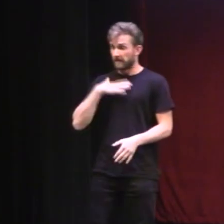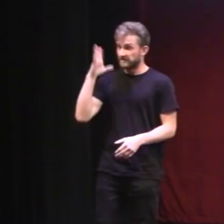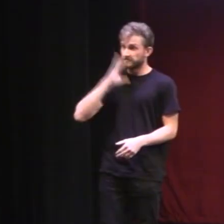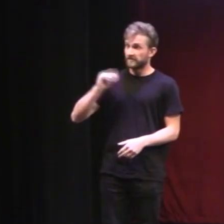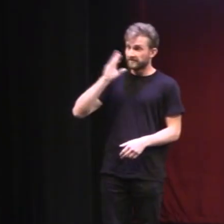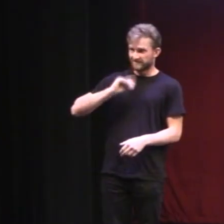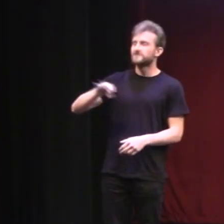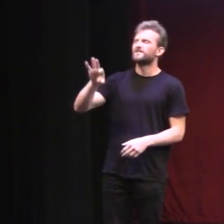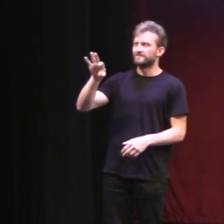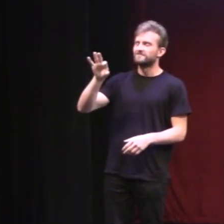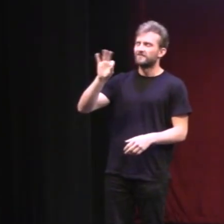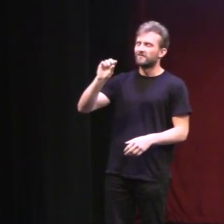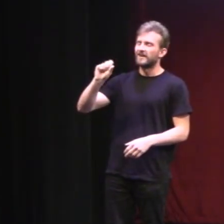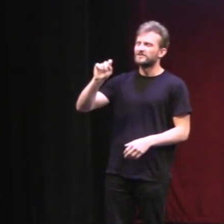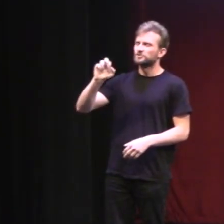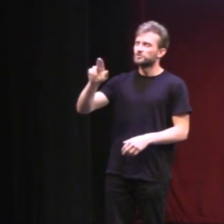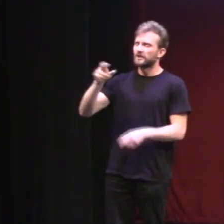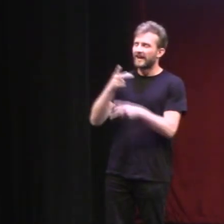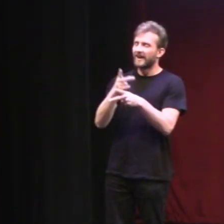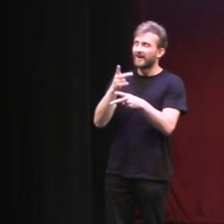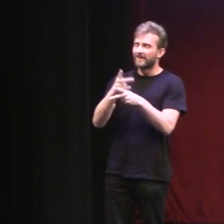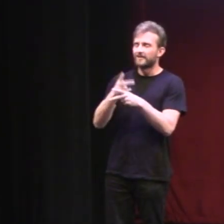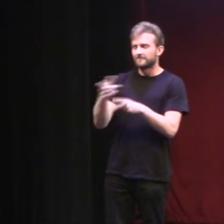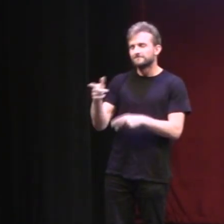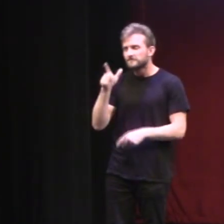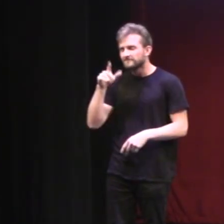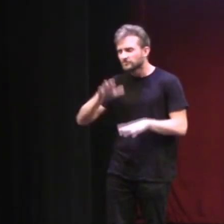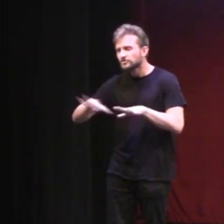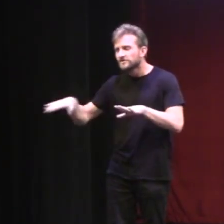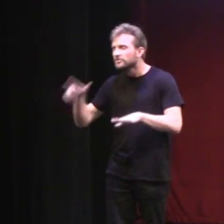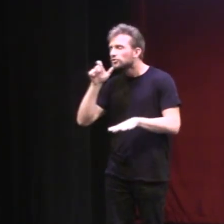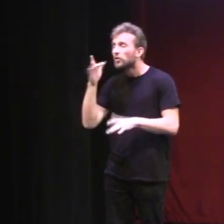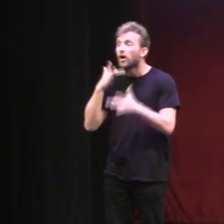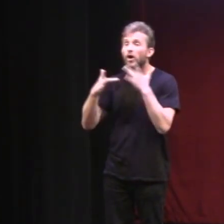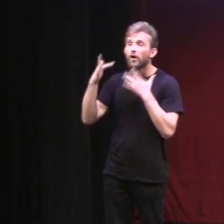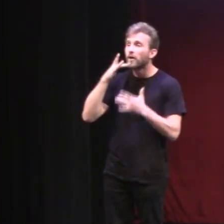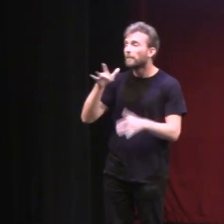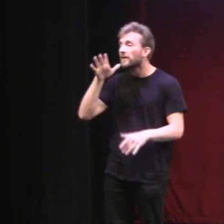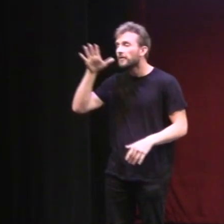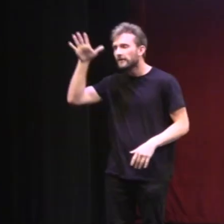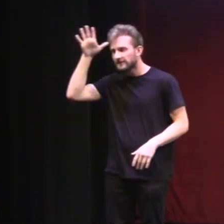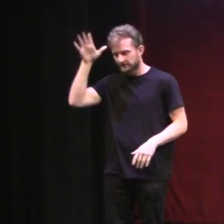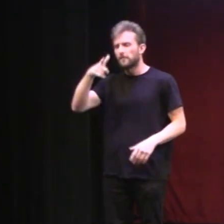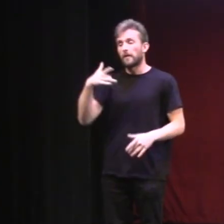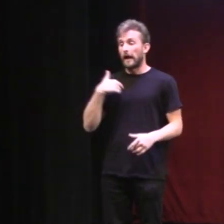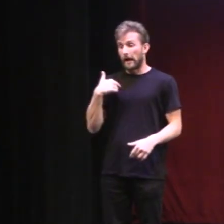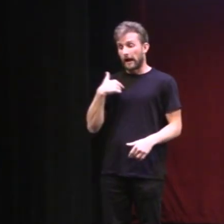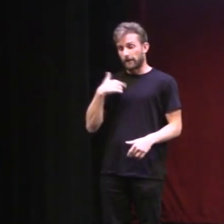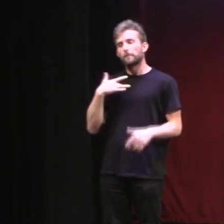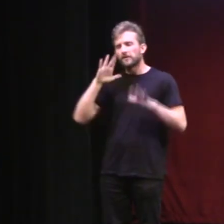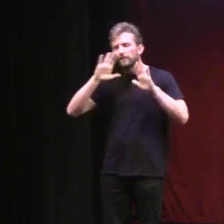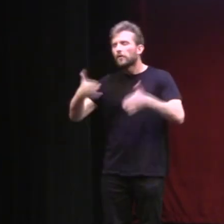are my group of interest, along with LGBTQ stuff, but that's separate.